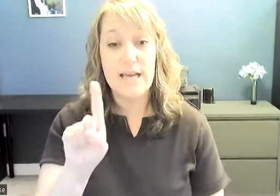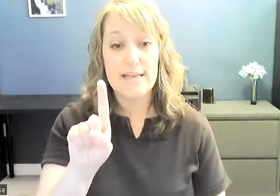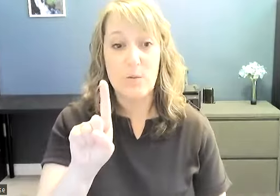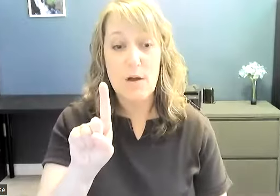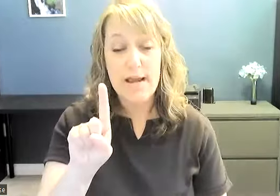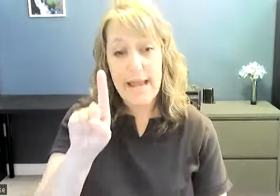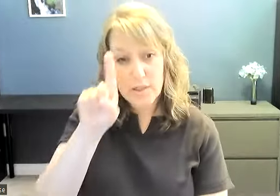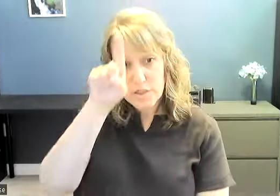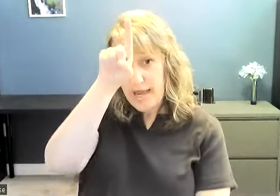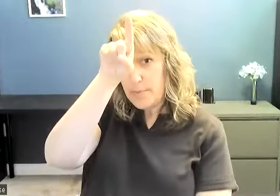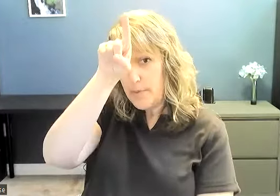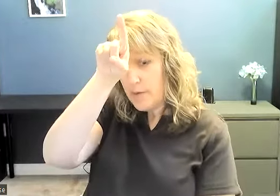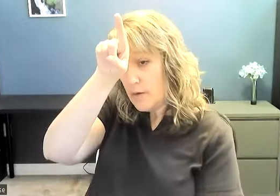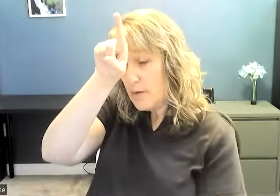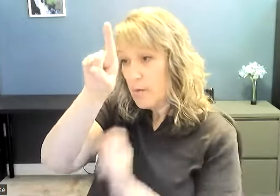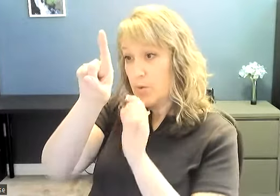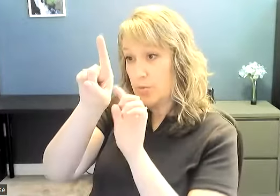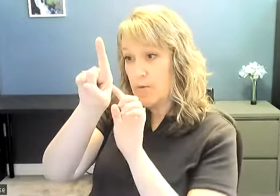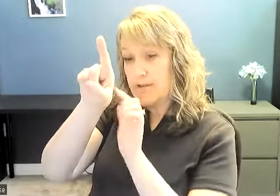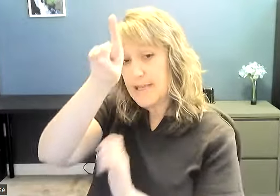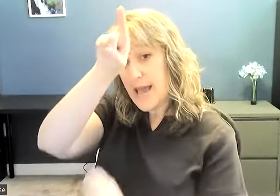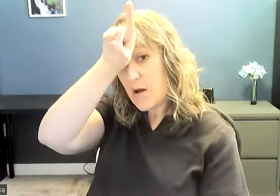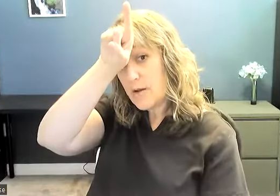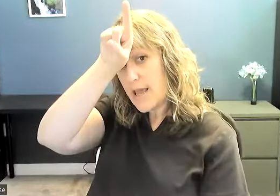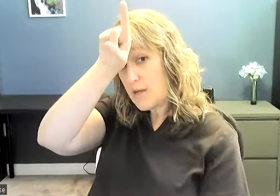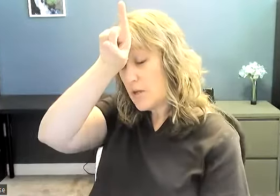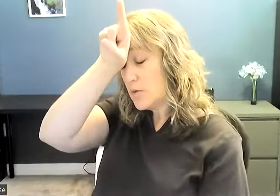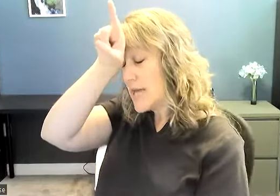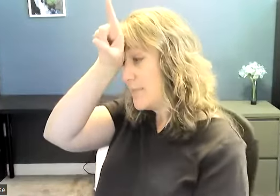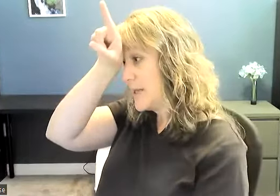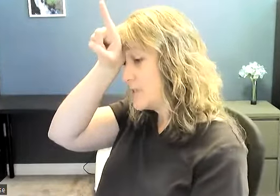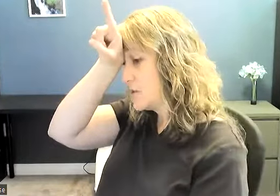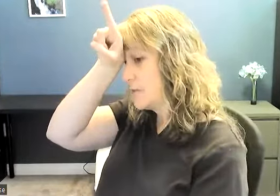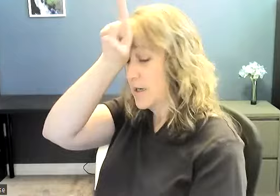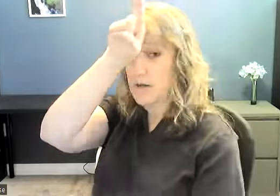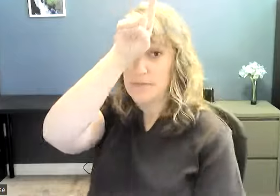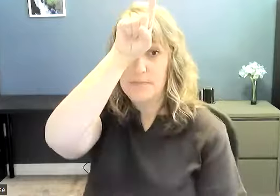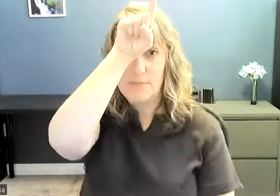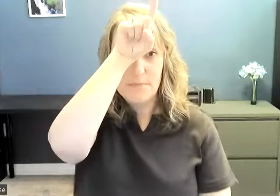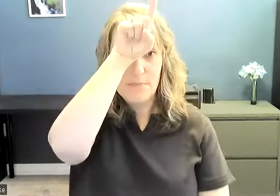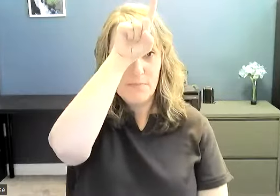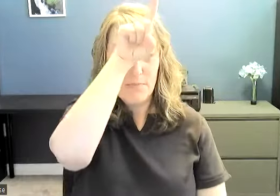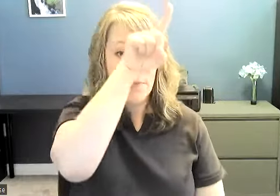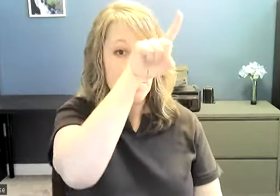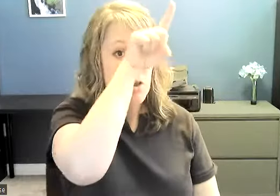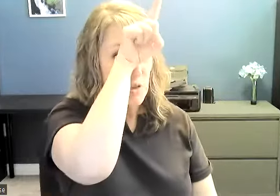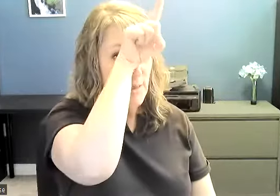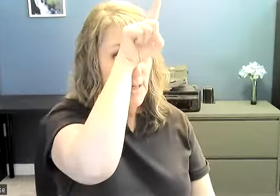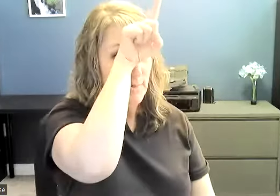is a 1 hand shape with your palm facing out, and you tap it against your forehead. Germany.